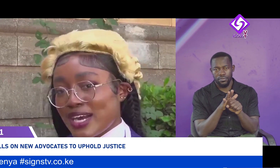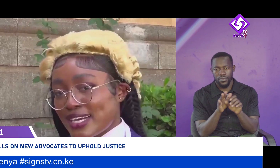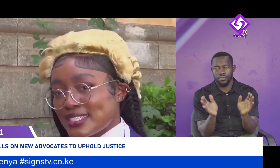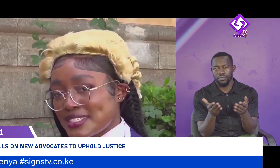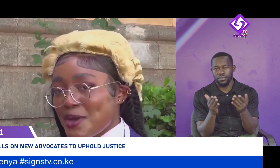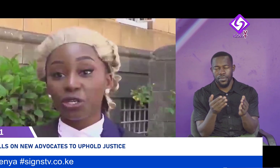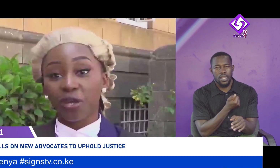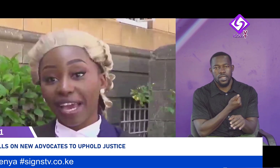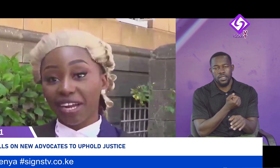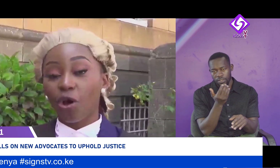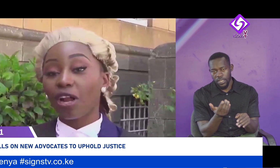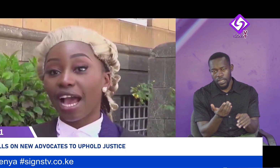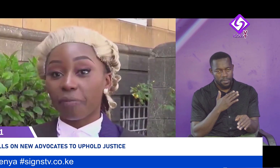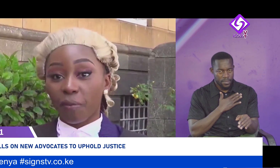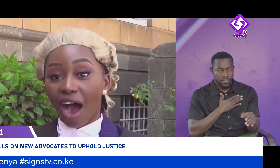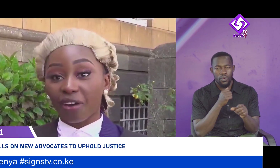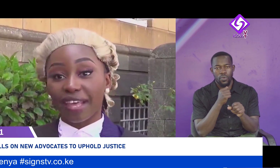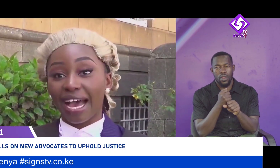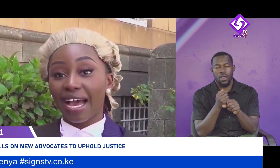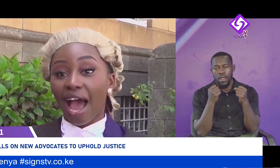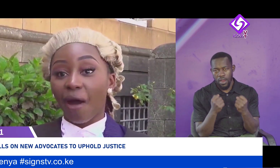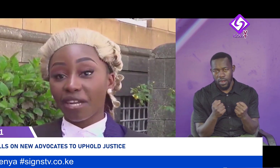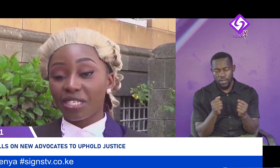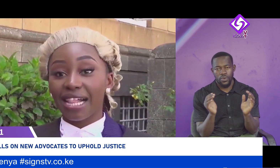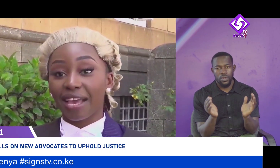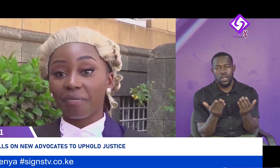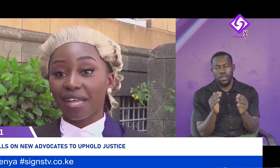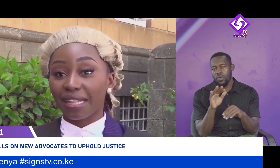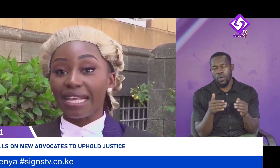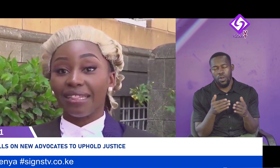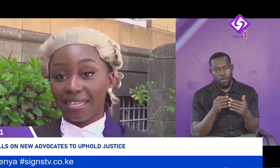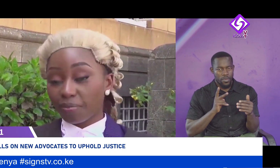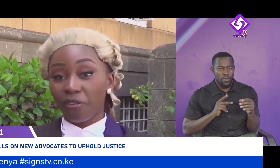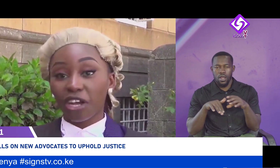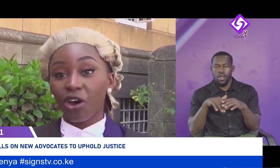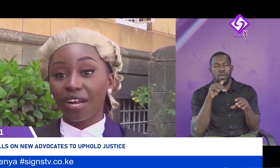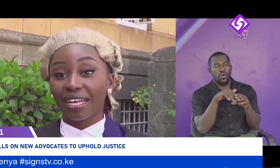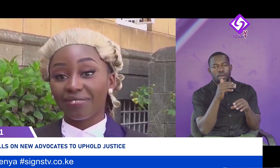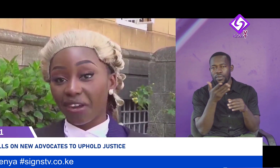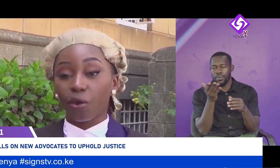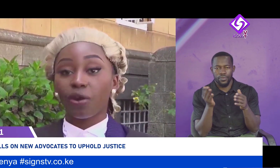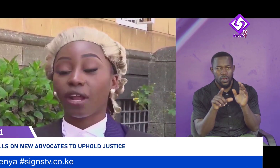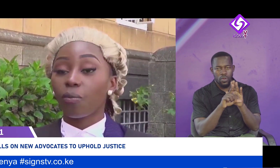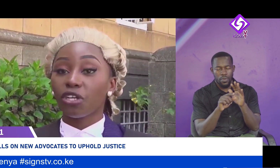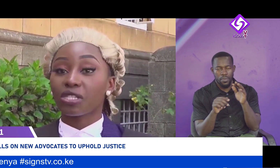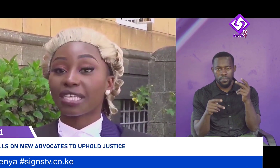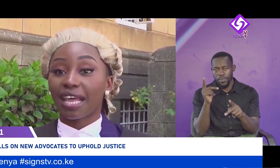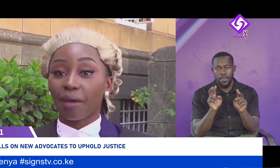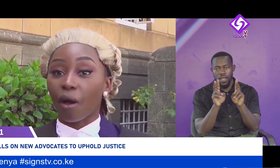hard. To encourage all young people out there, I want to tell them that this profession is very good and nobody should scare them away.